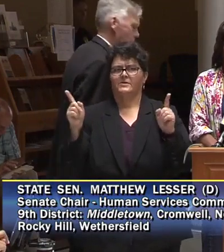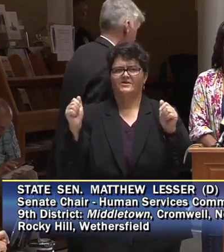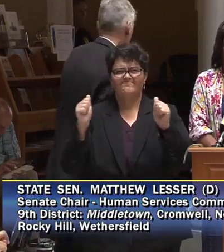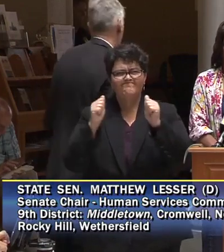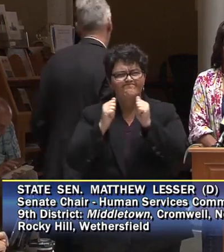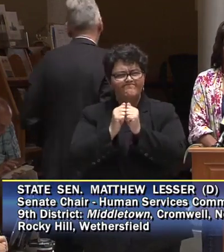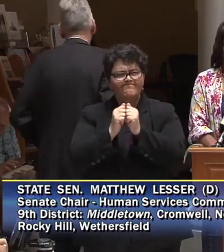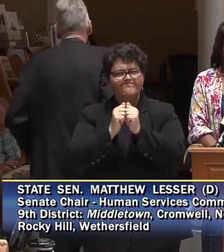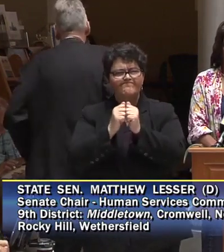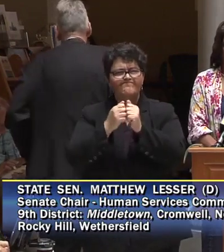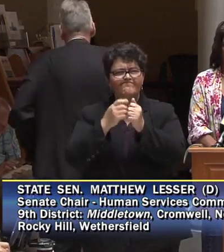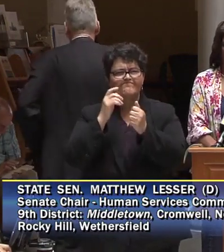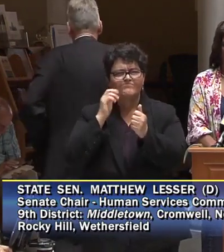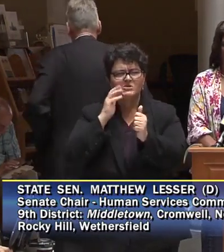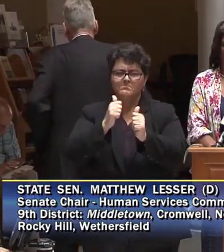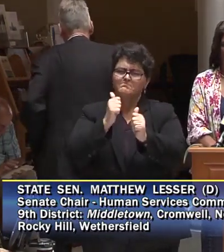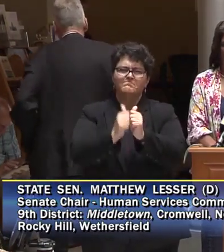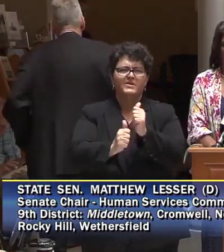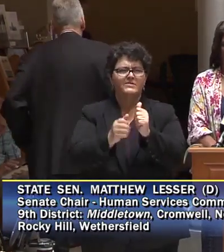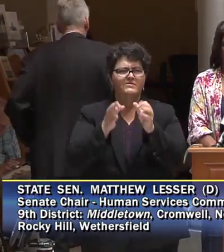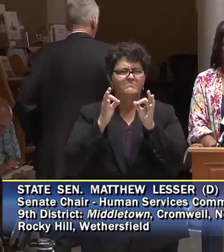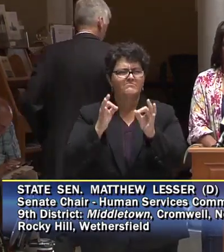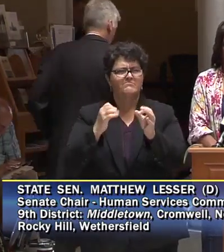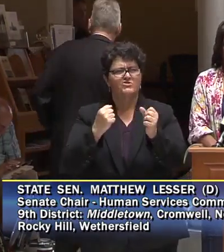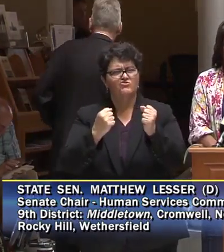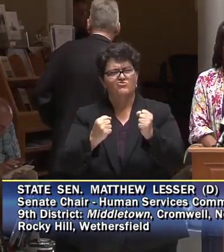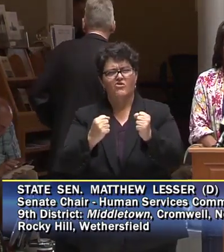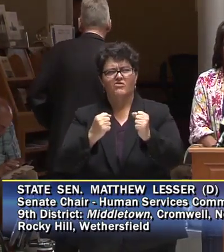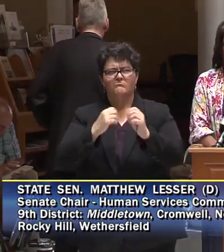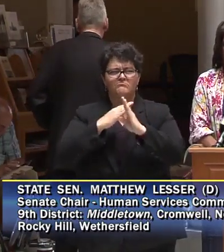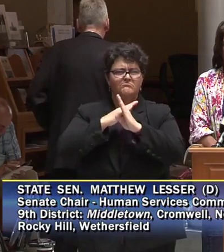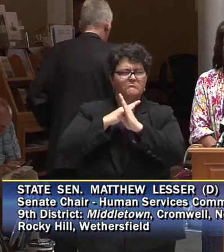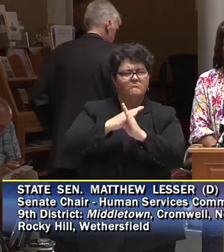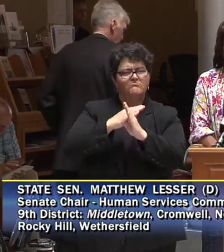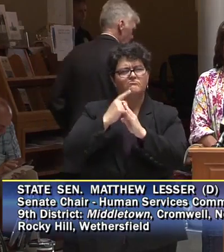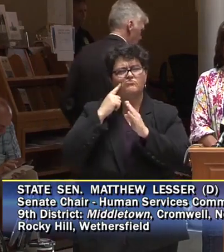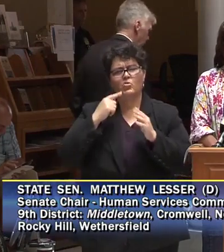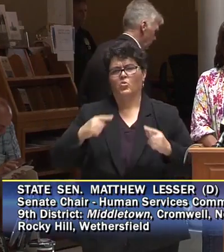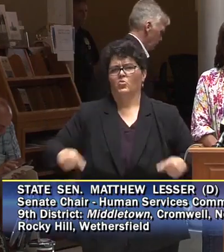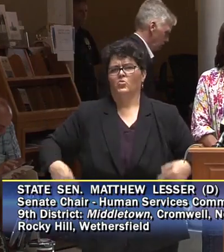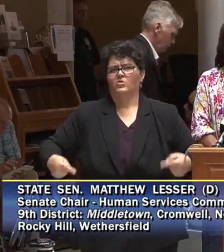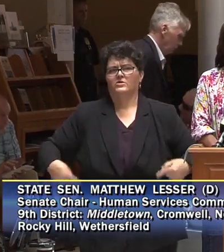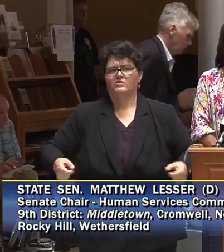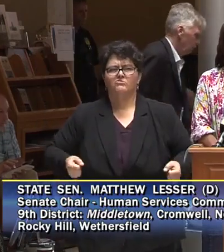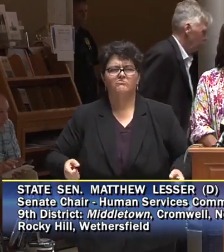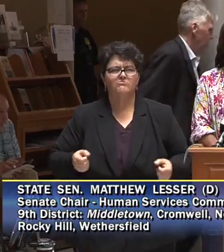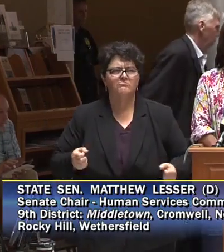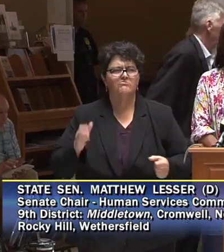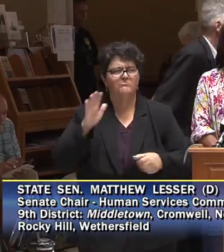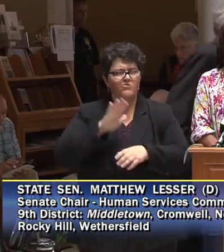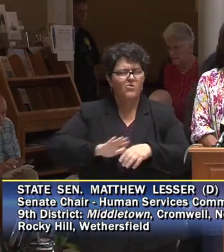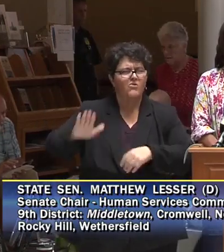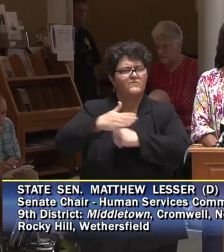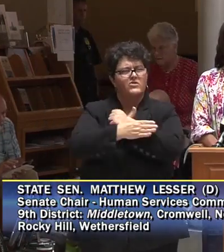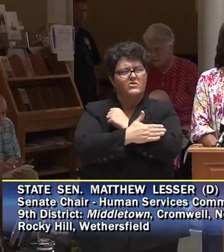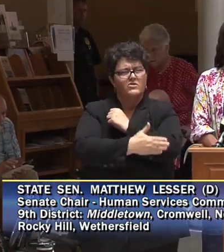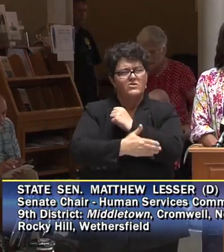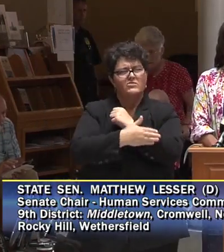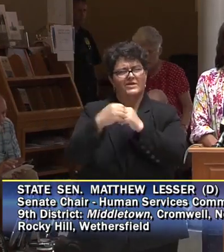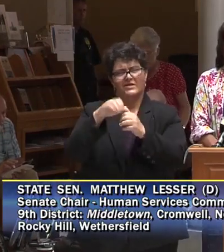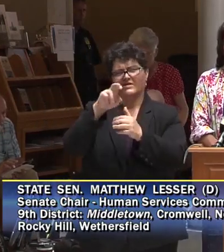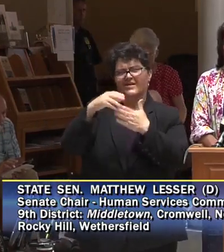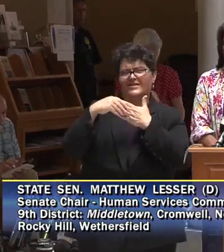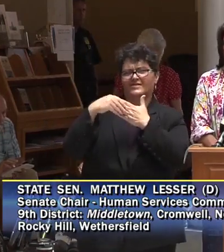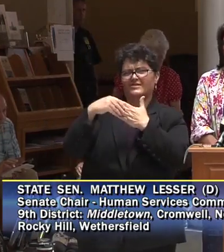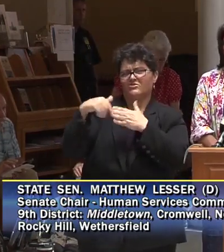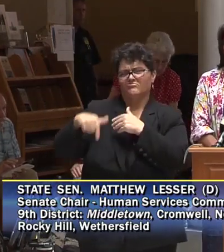people who are wheelchair users in the country. Connecticut will be leading the country and making sure that we're providing protections.